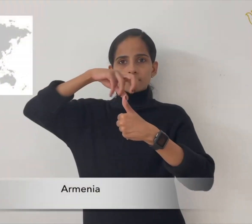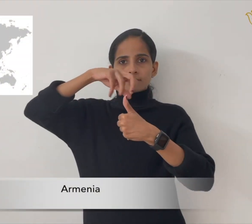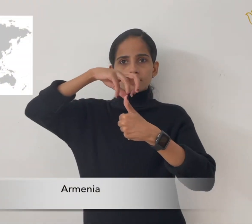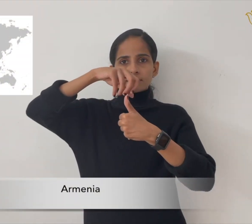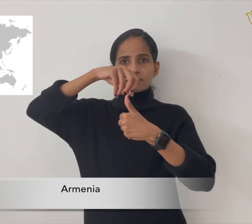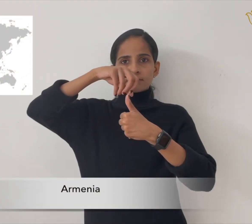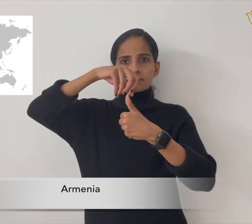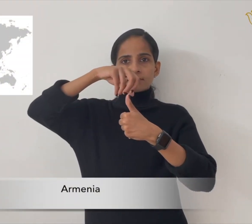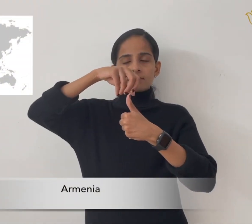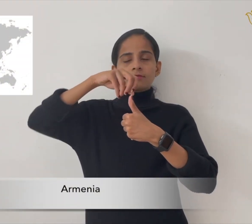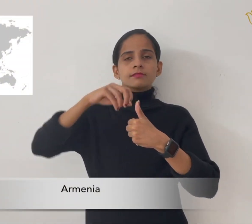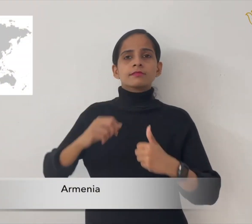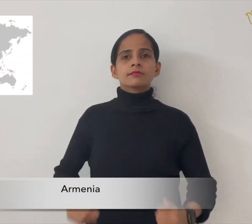Armenia,